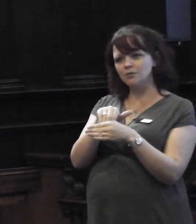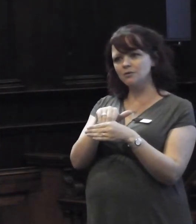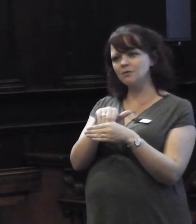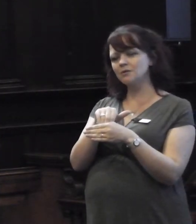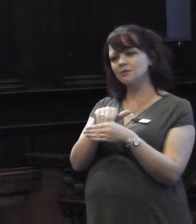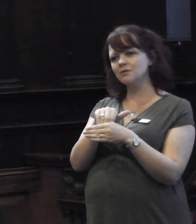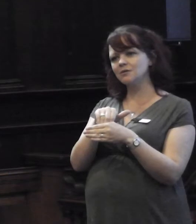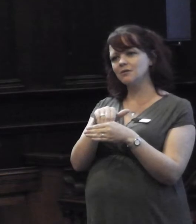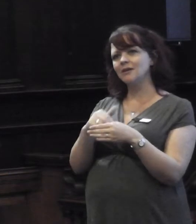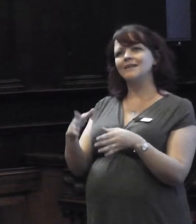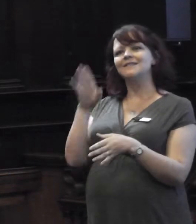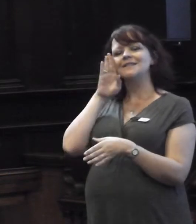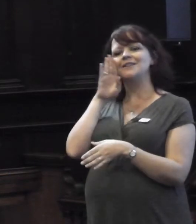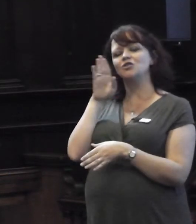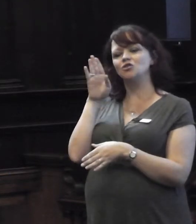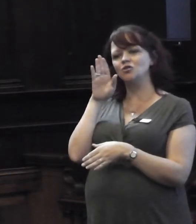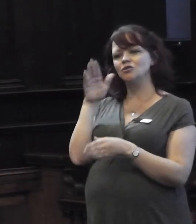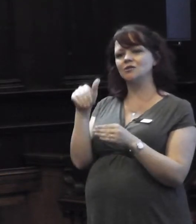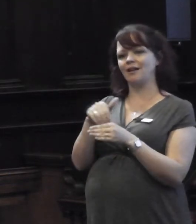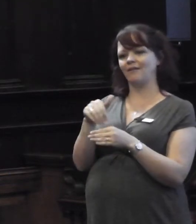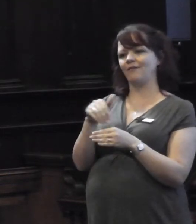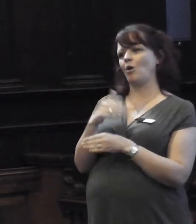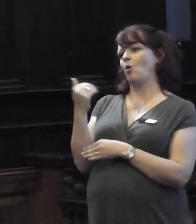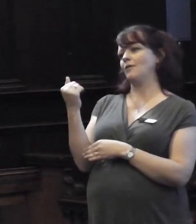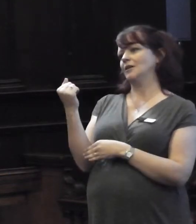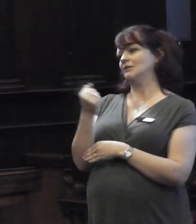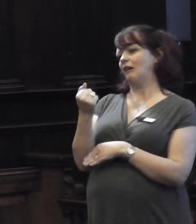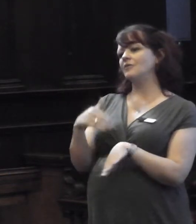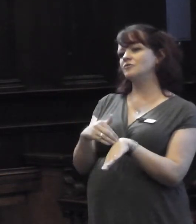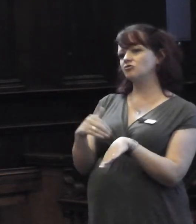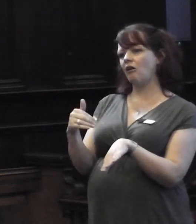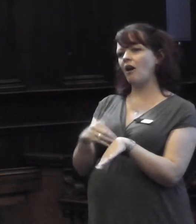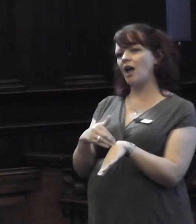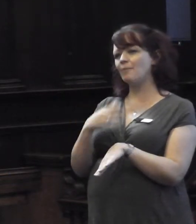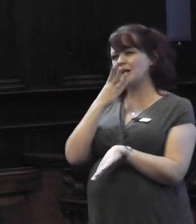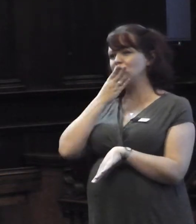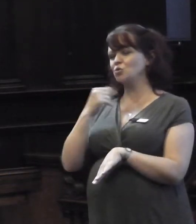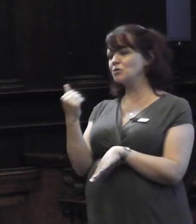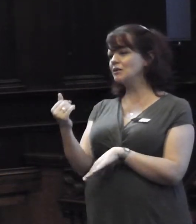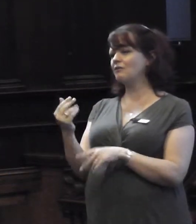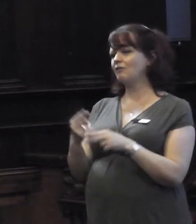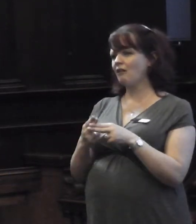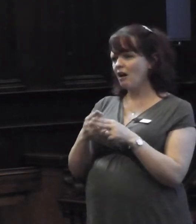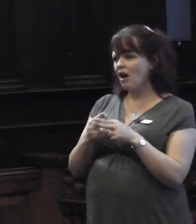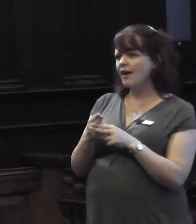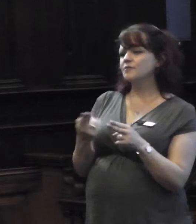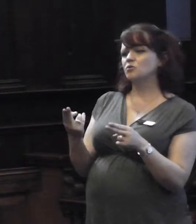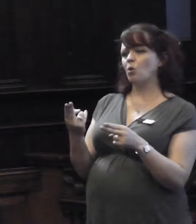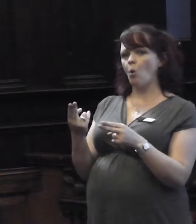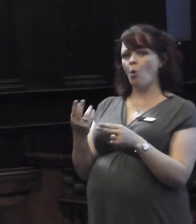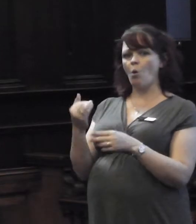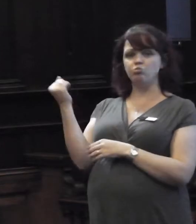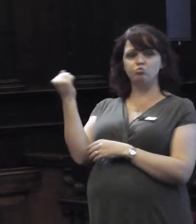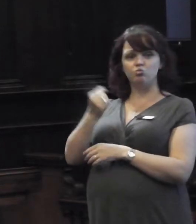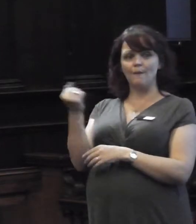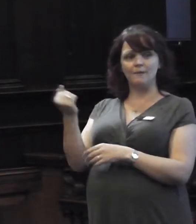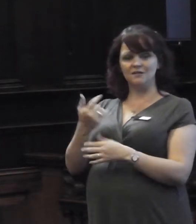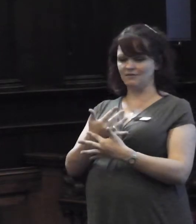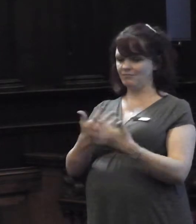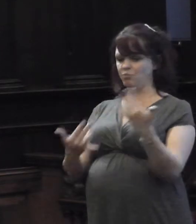the dangers involved in carrying and using knives or weapons of any